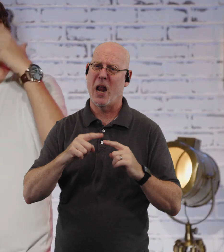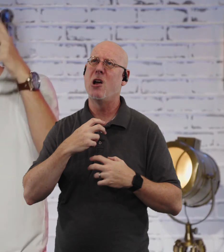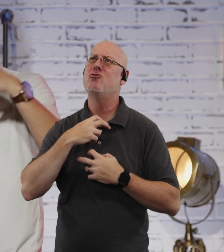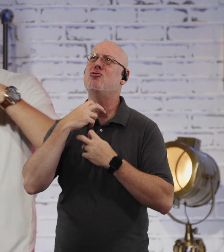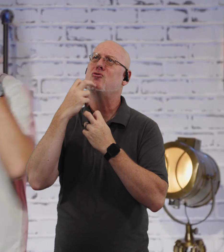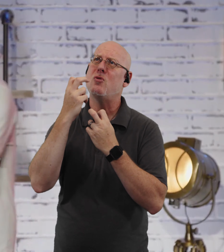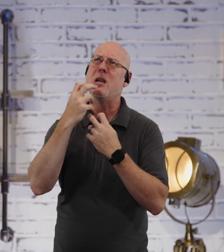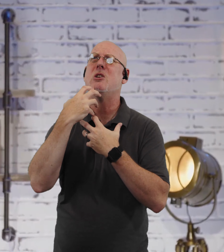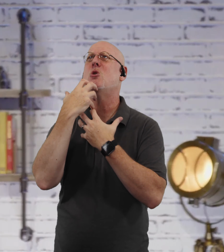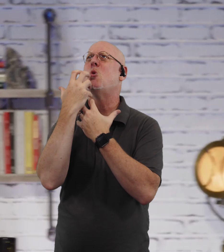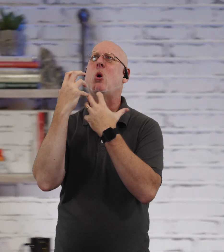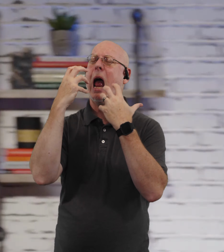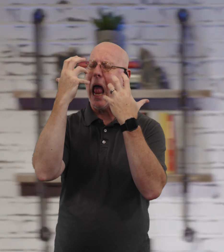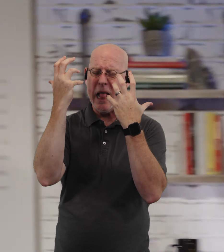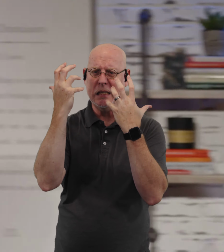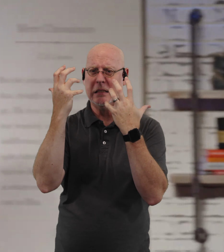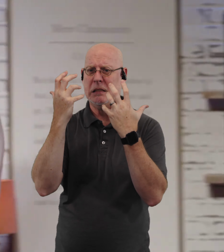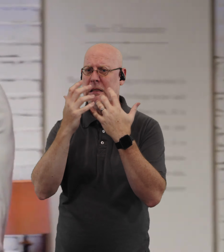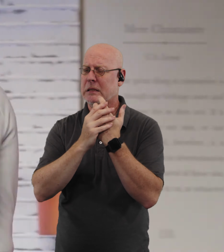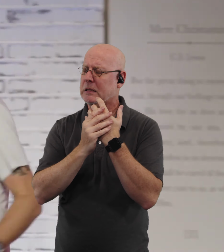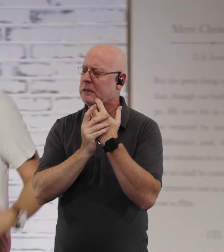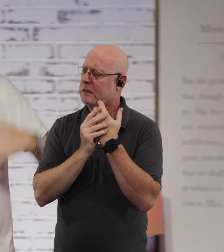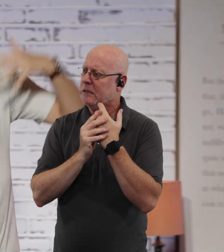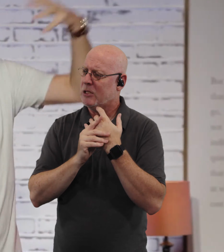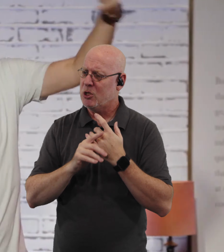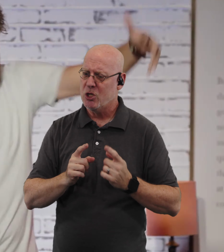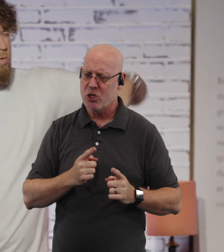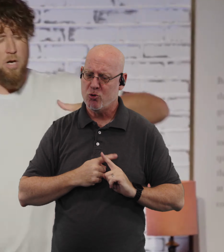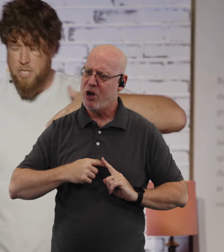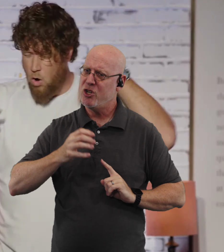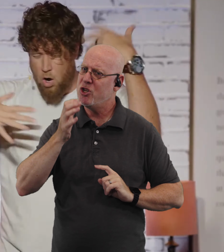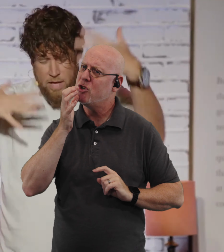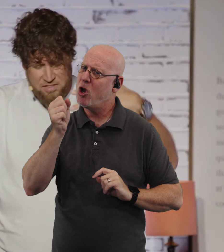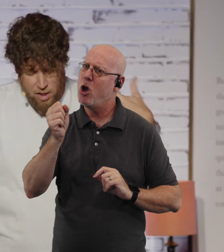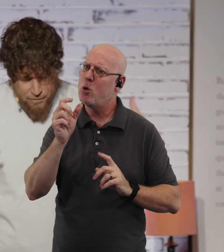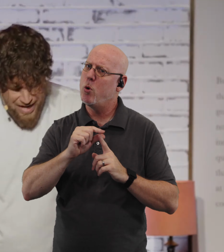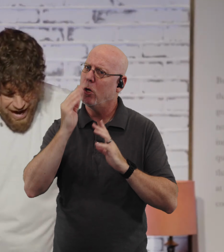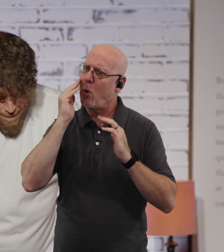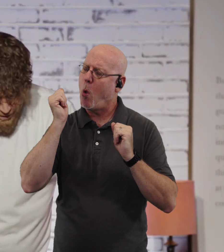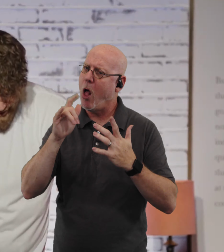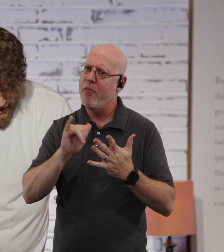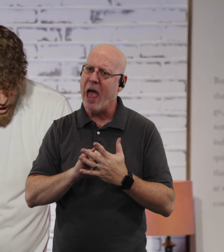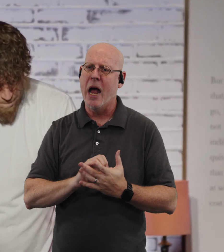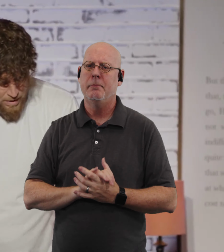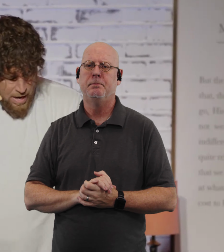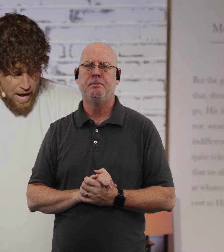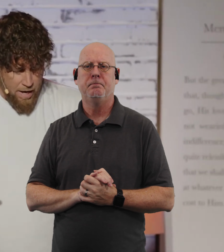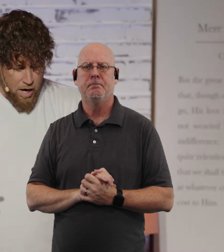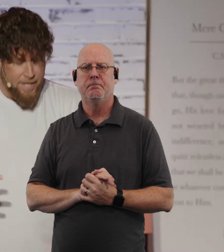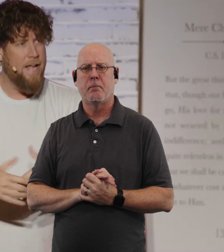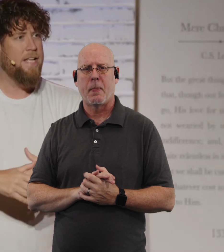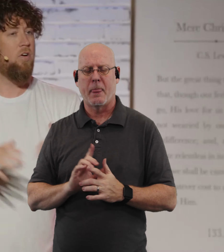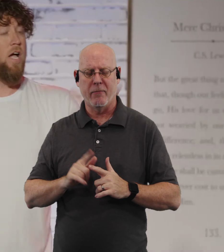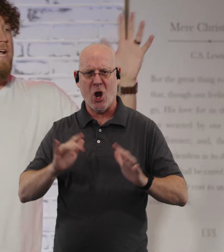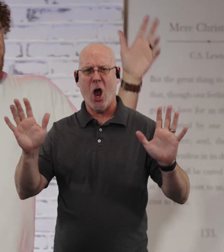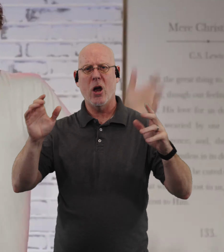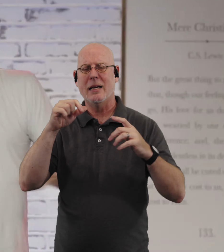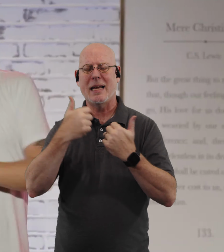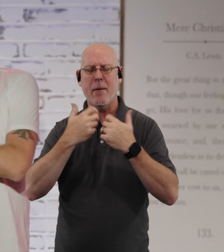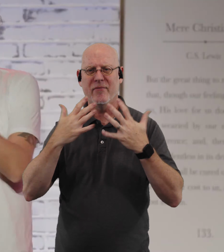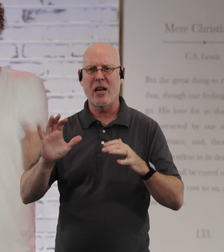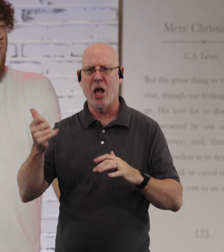I was screaming and wailing and the Christian curse words, you know, all that stuff is happening there. And then they're like,